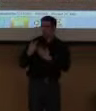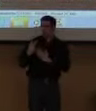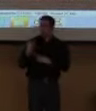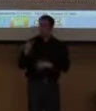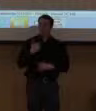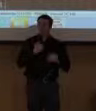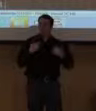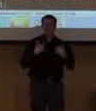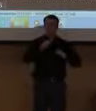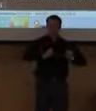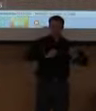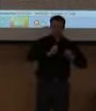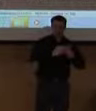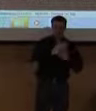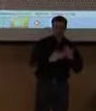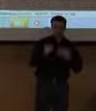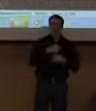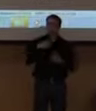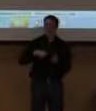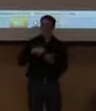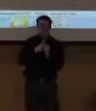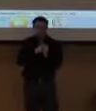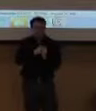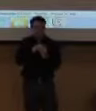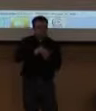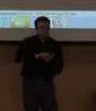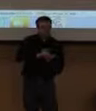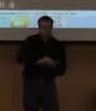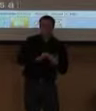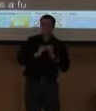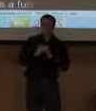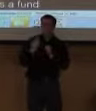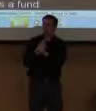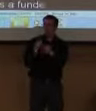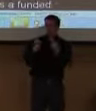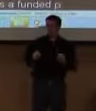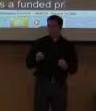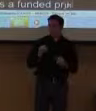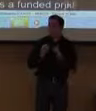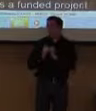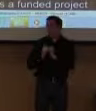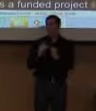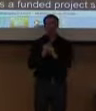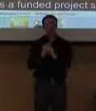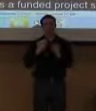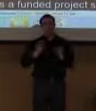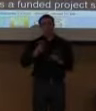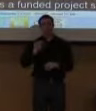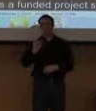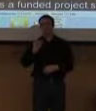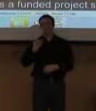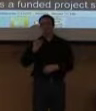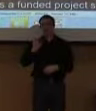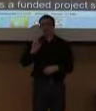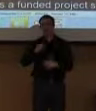evaluation component, and so we have to track how the system is being used, and that's user analytics. But all three of